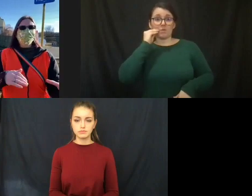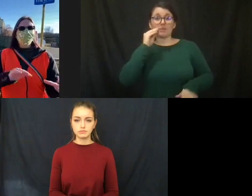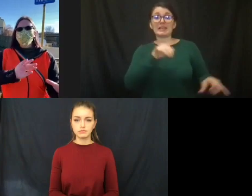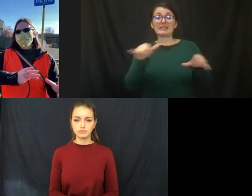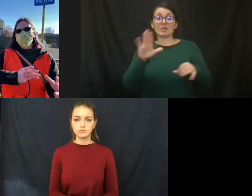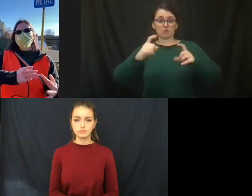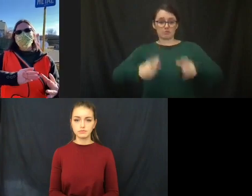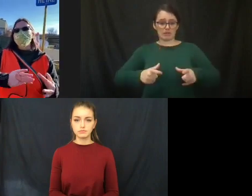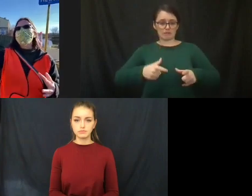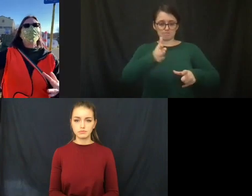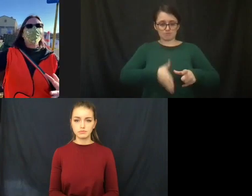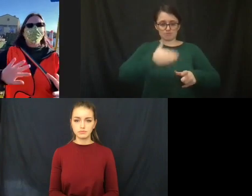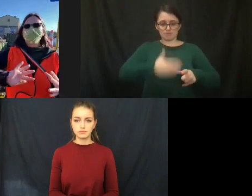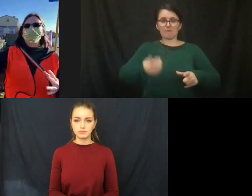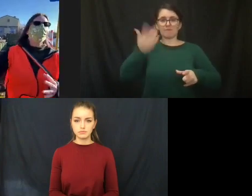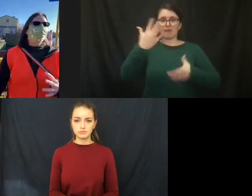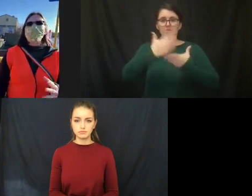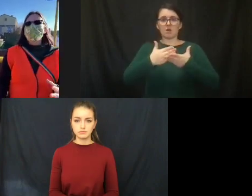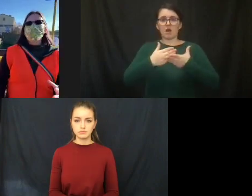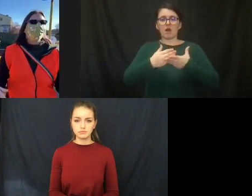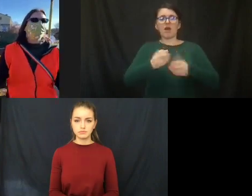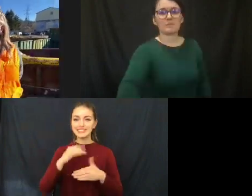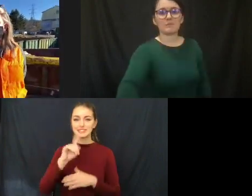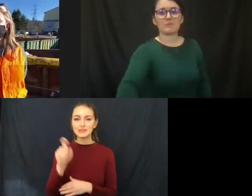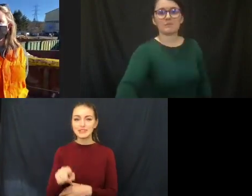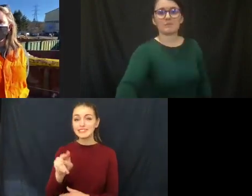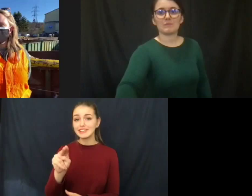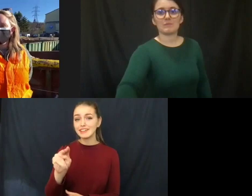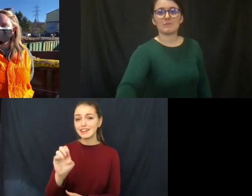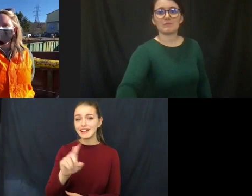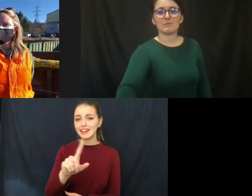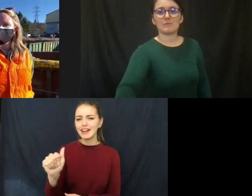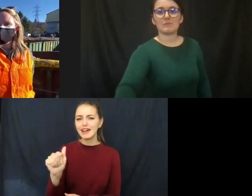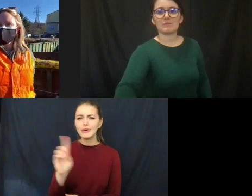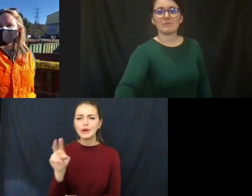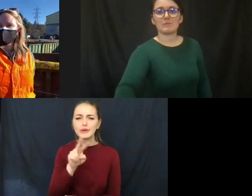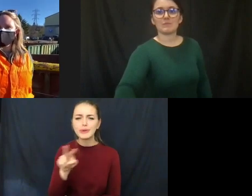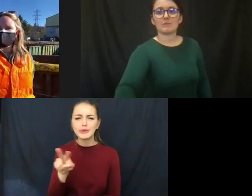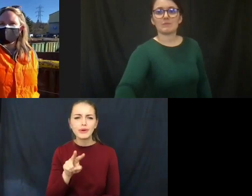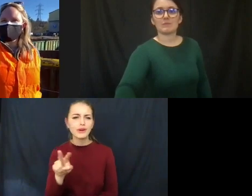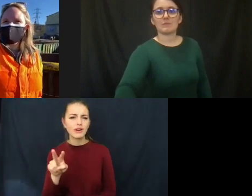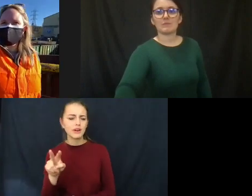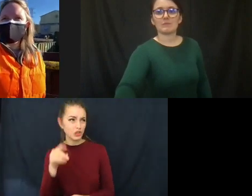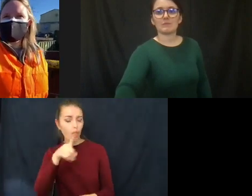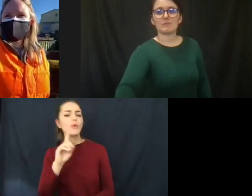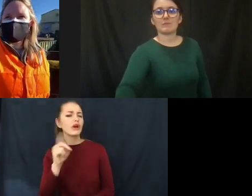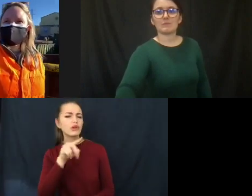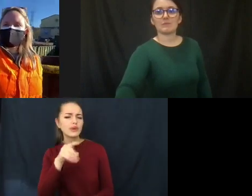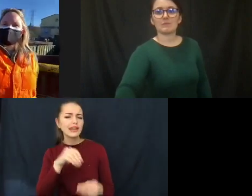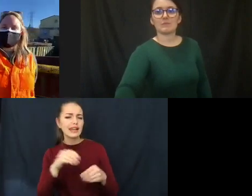into 5 parts and just throwing 1/5 of it away. If you're Where are you? Like, are you in Springfield or